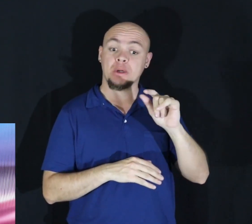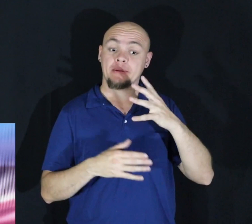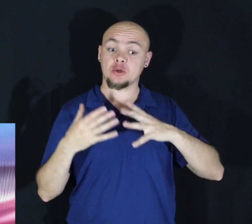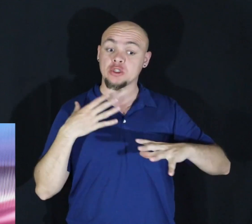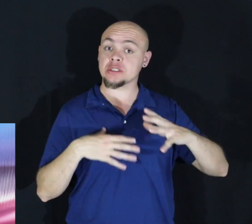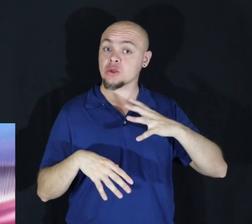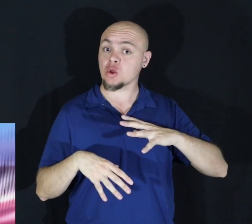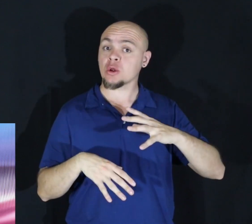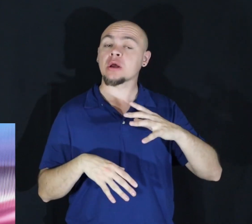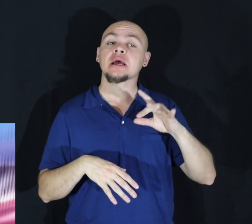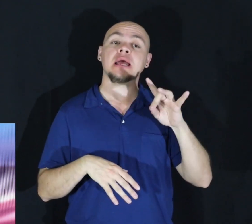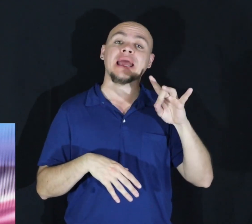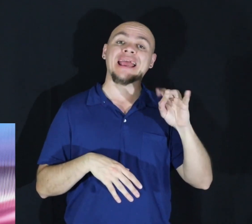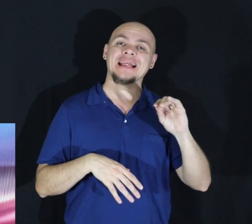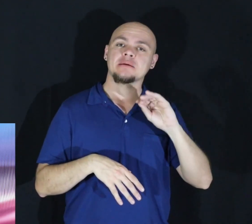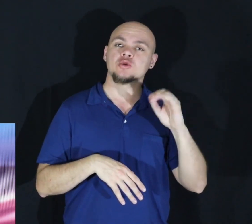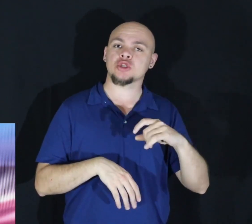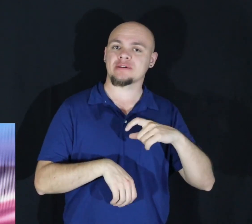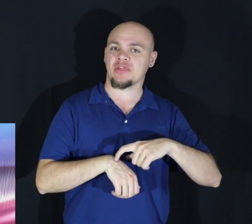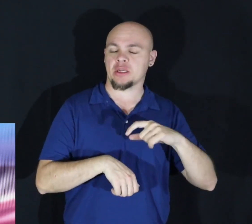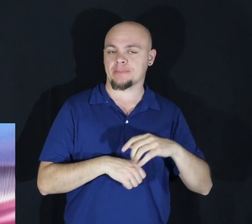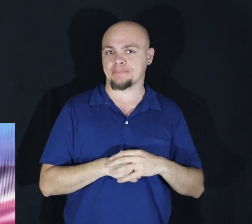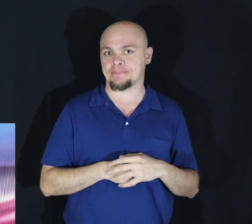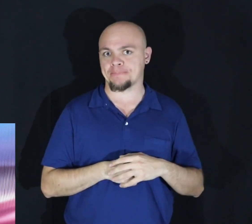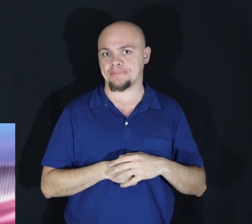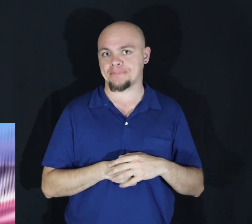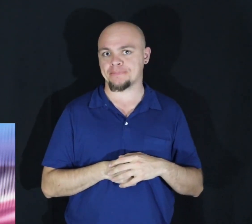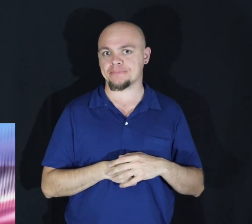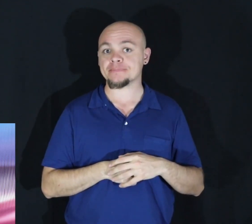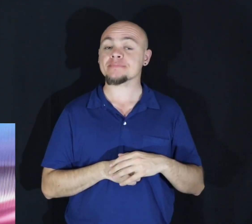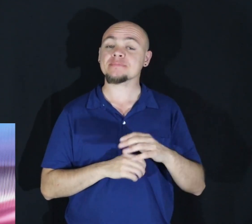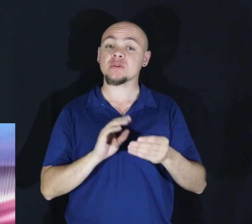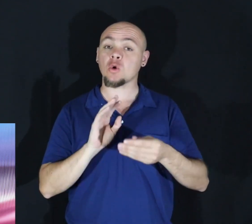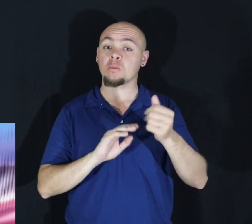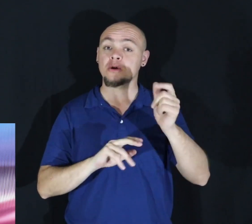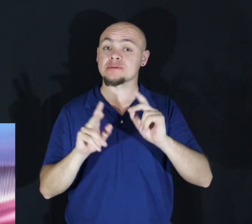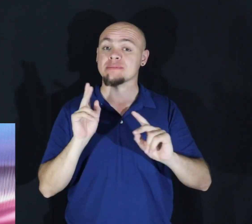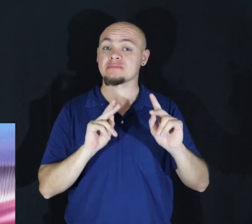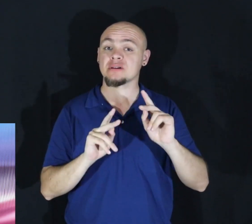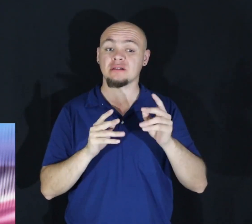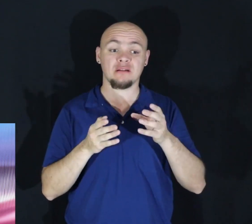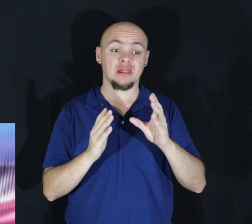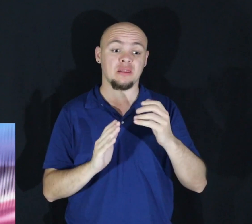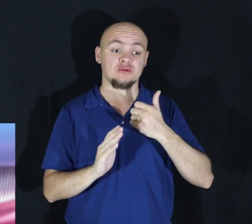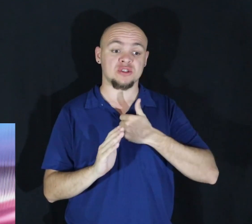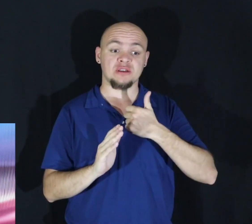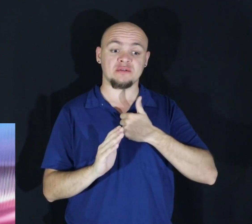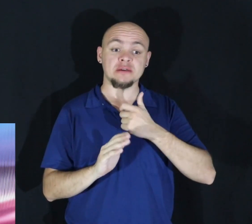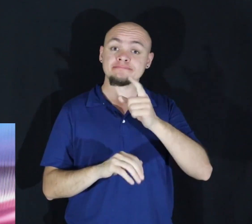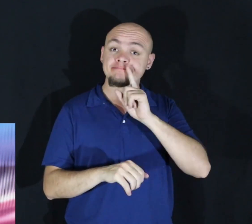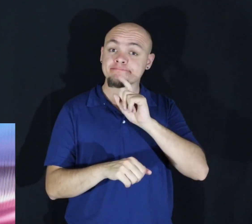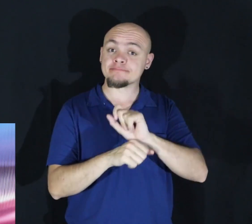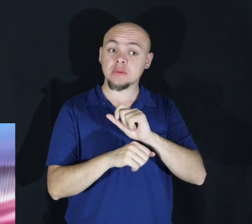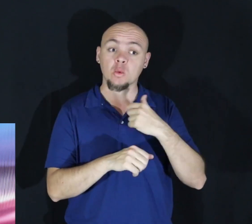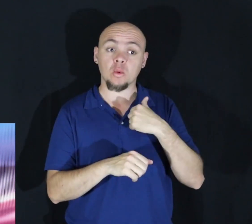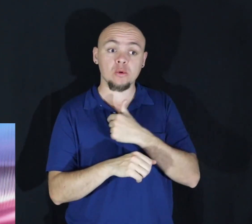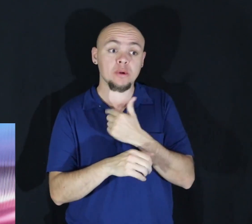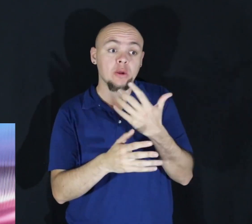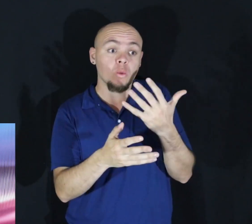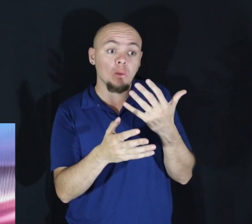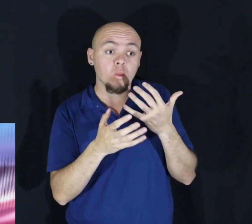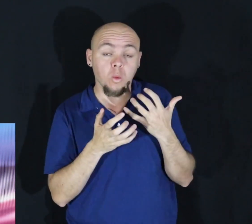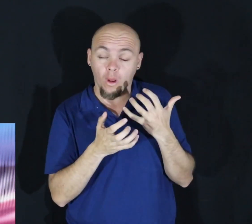clothes 80% of the time. And she said that most of us, we don't allow ourselves to actually wear what we really want to